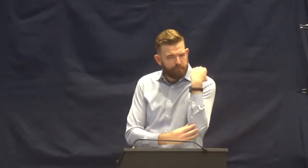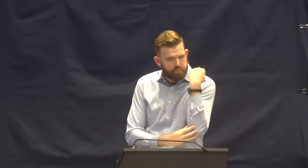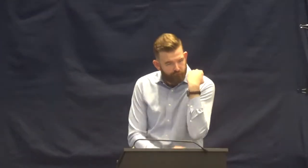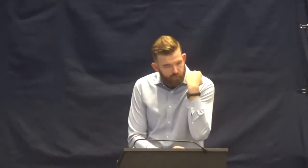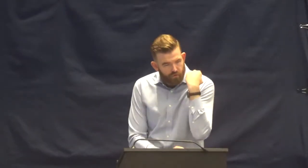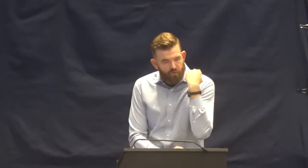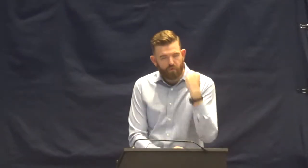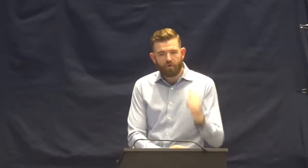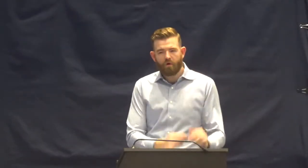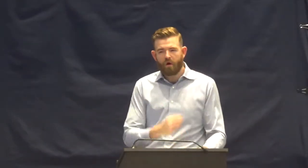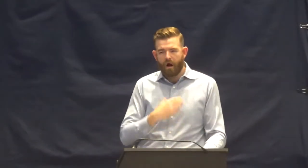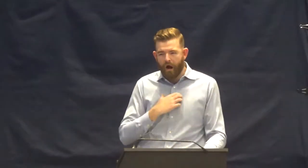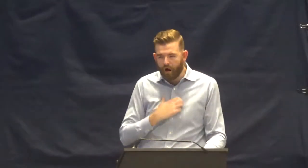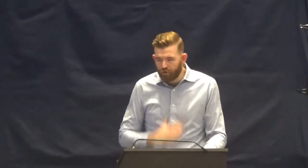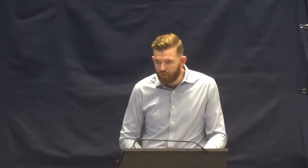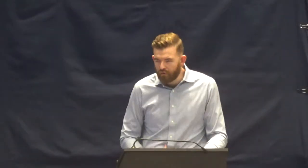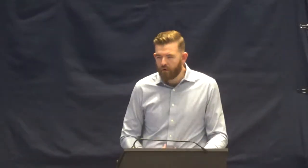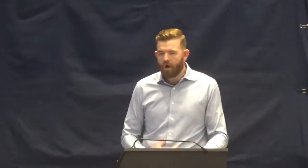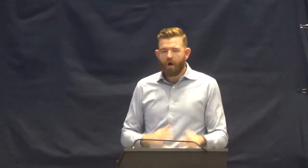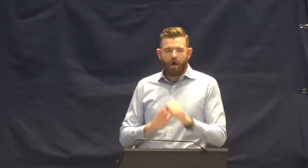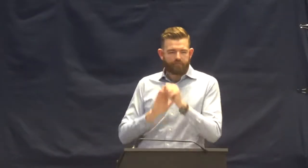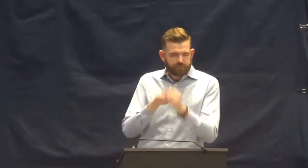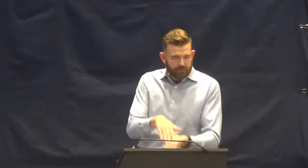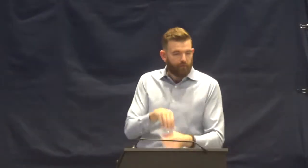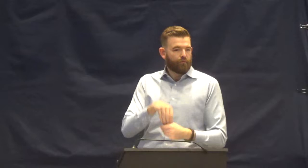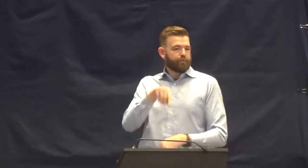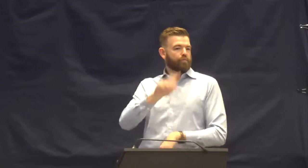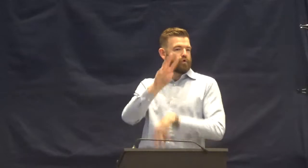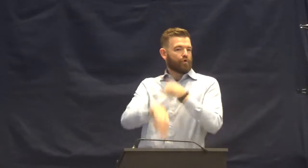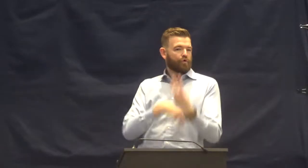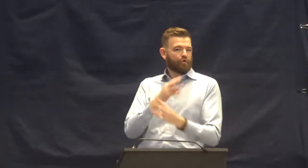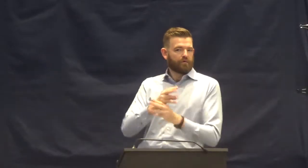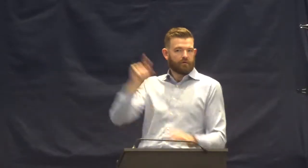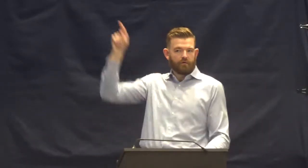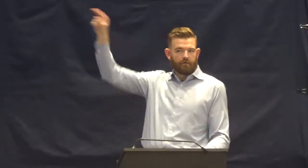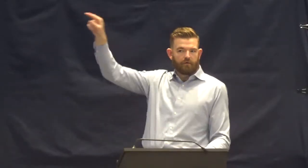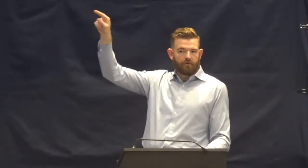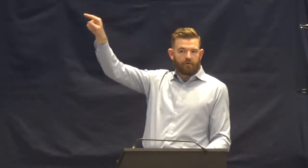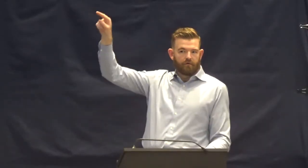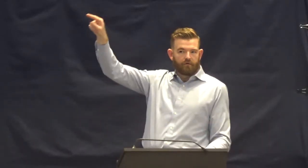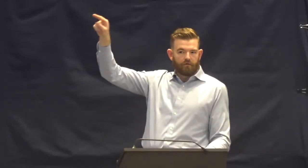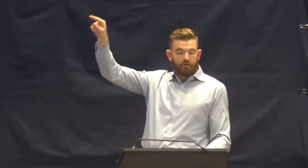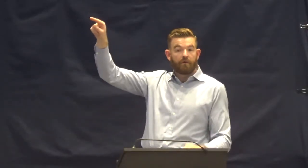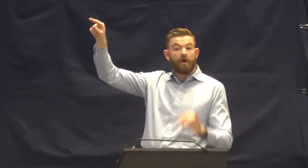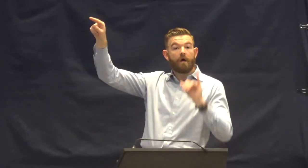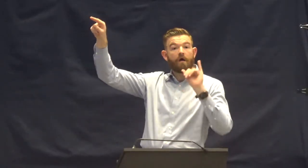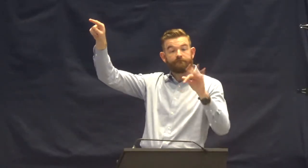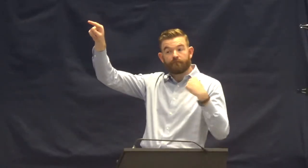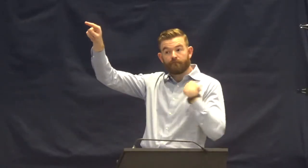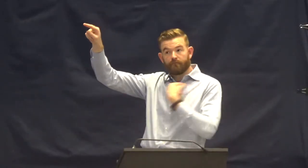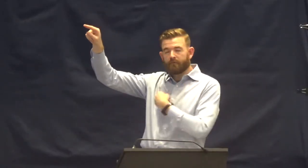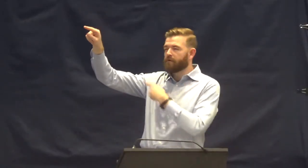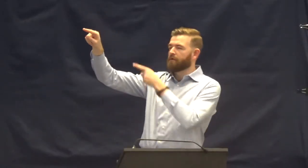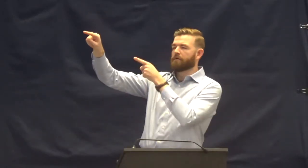actually they were contributing and actually causing starvation and